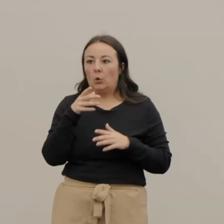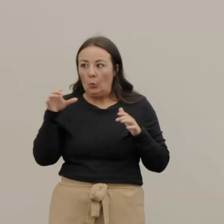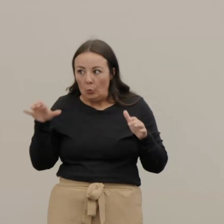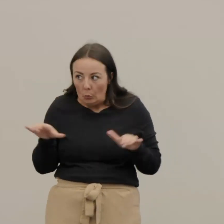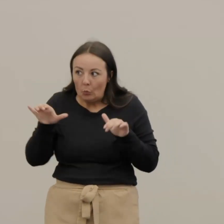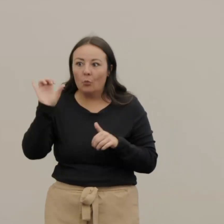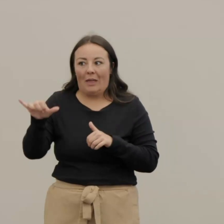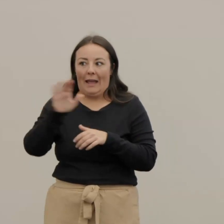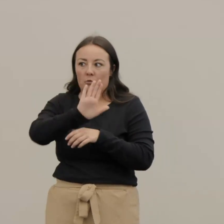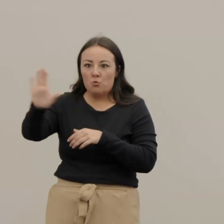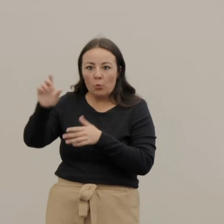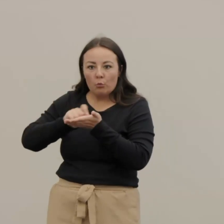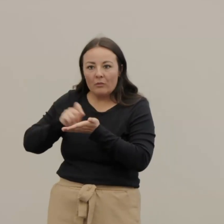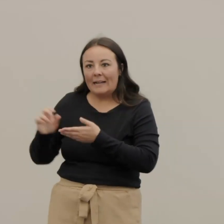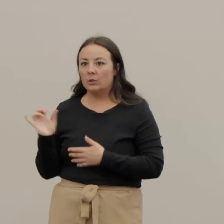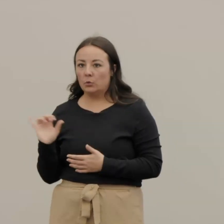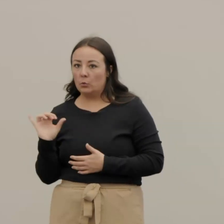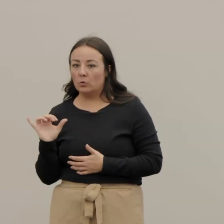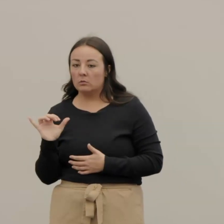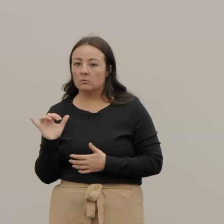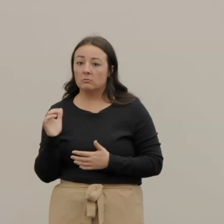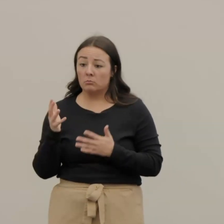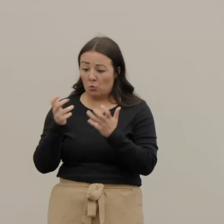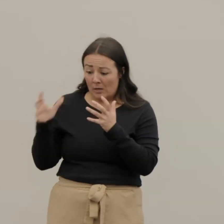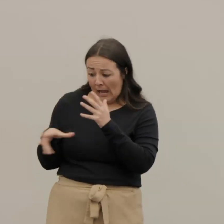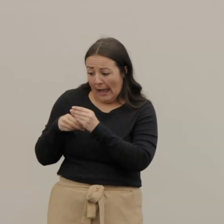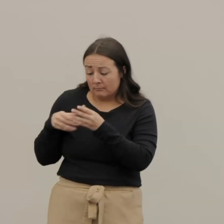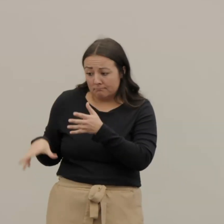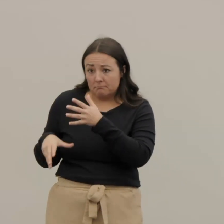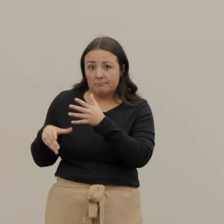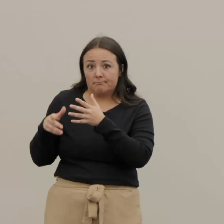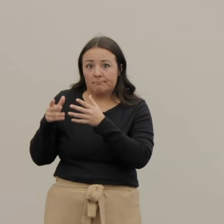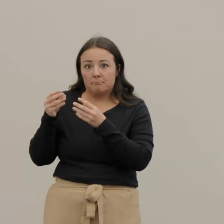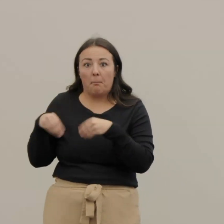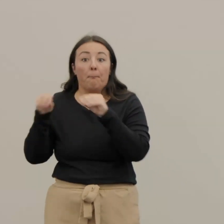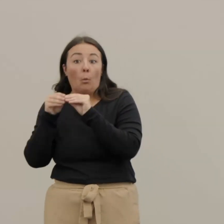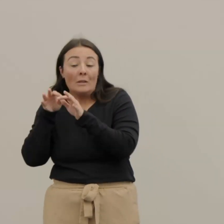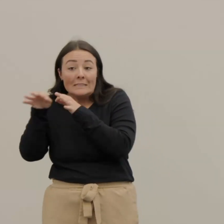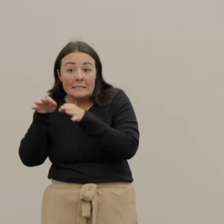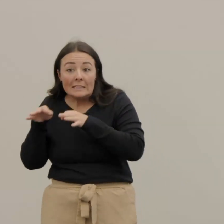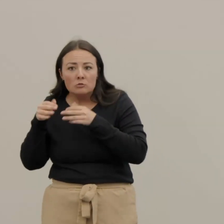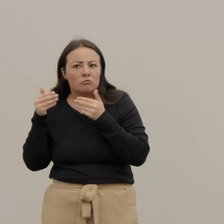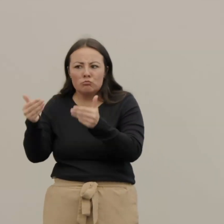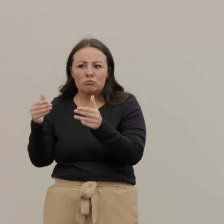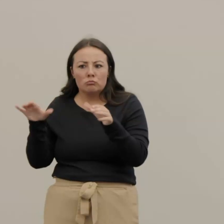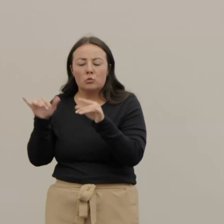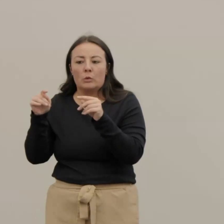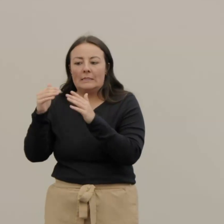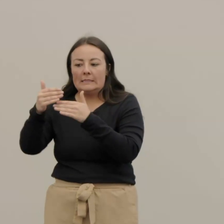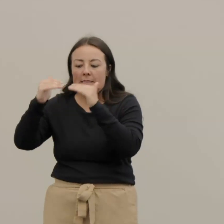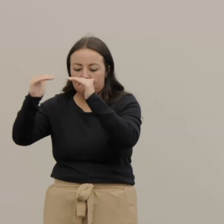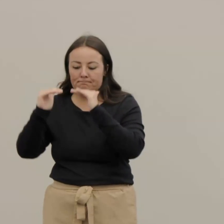your writing too. You want to give some more detail? Okay, do that in the next section and the